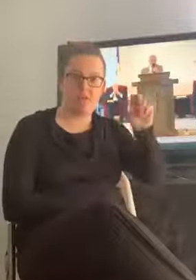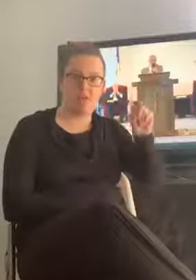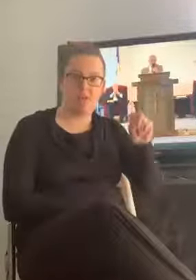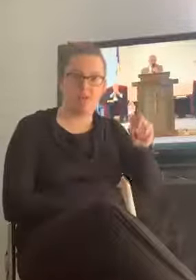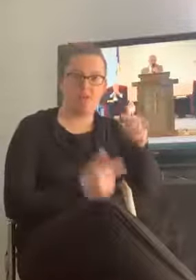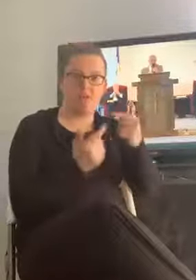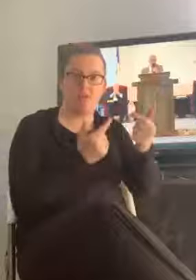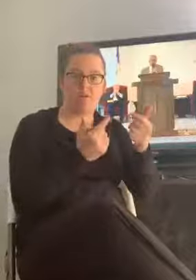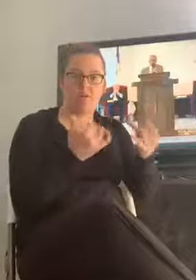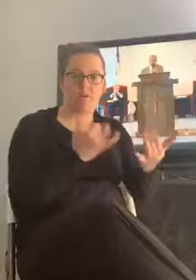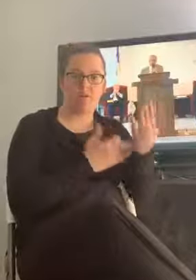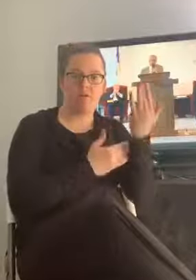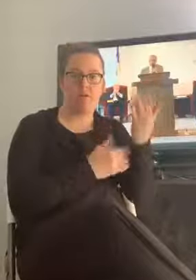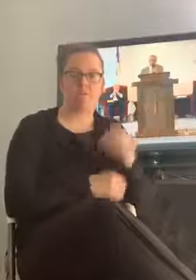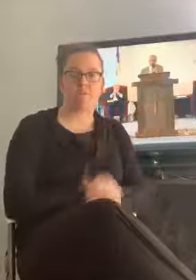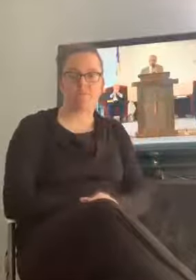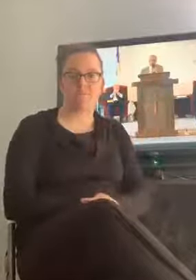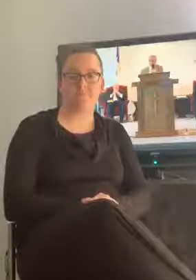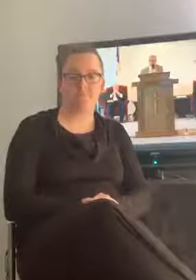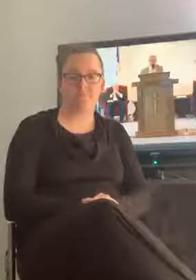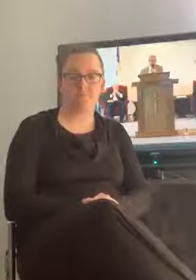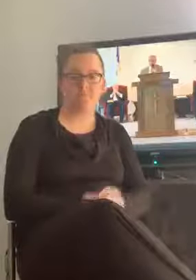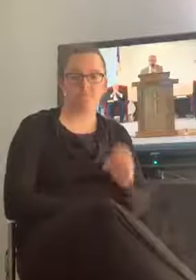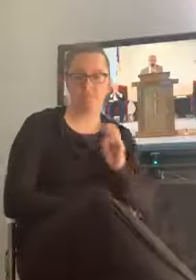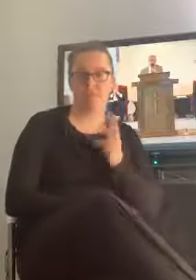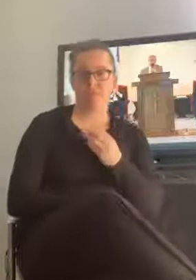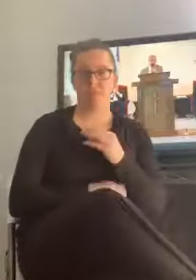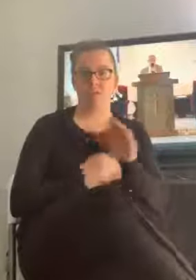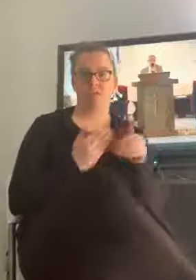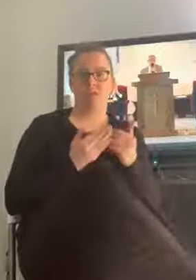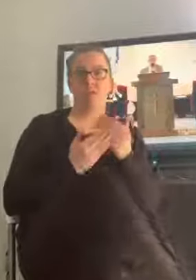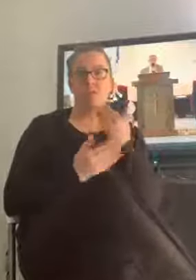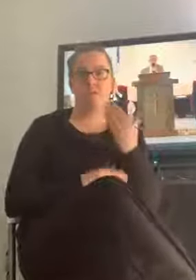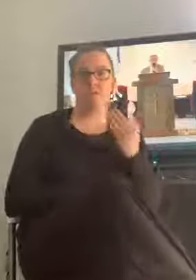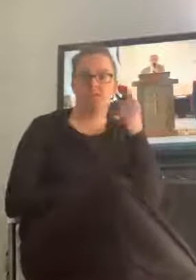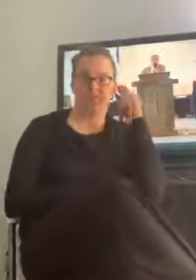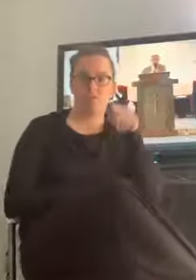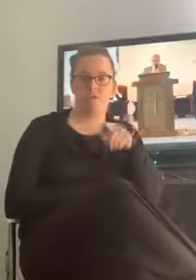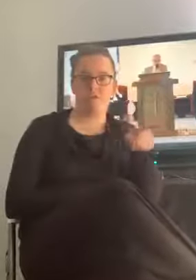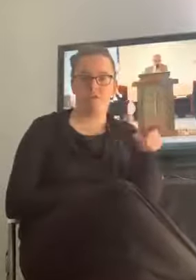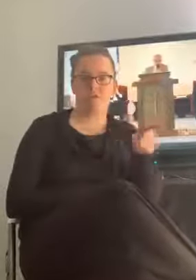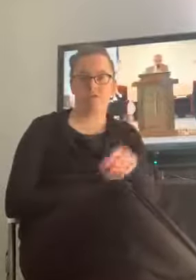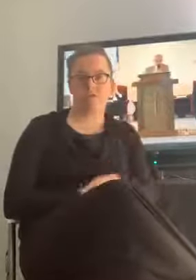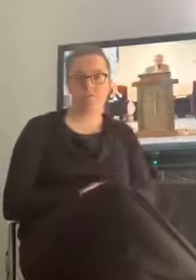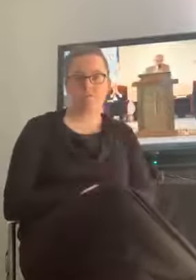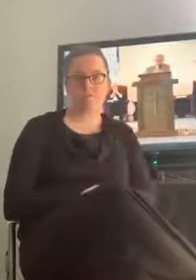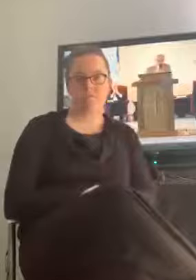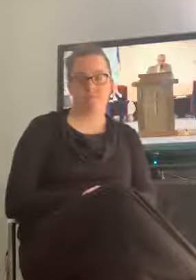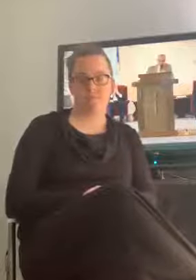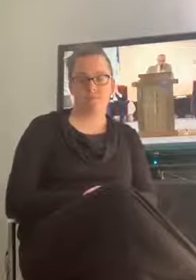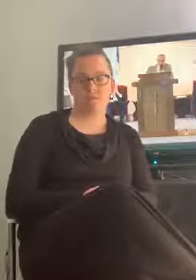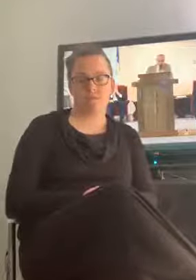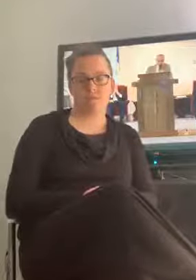you. I know that during this period of time, they have also closed